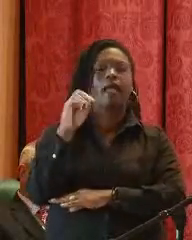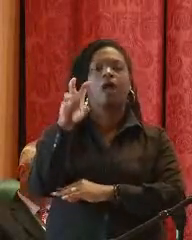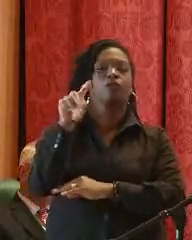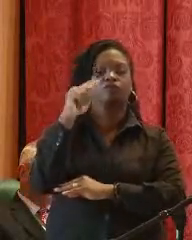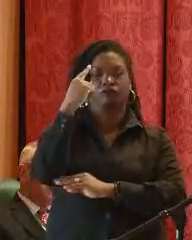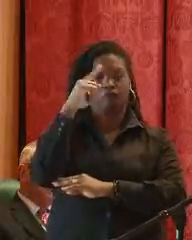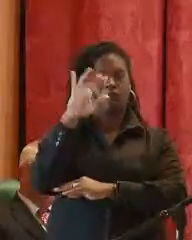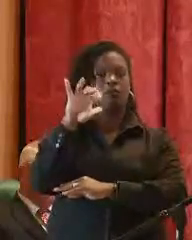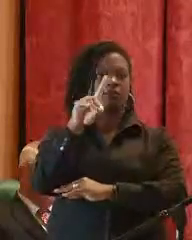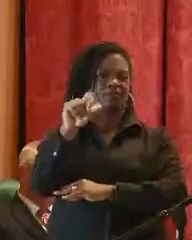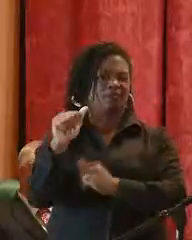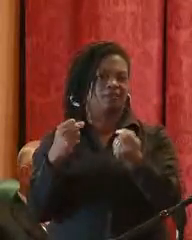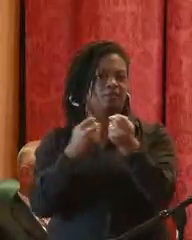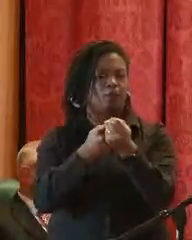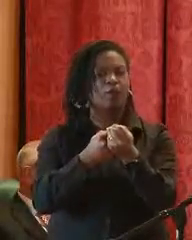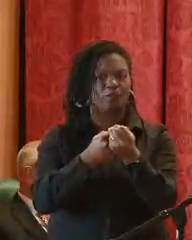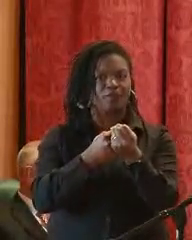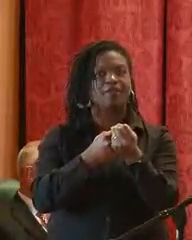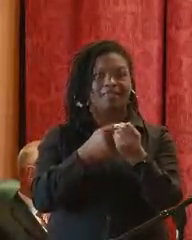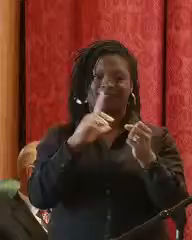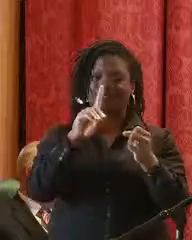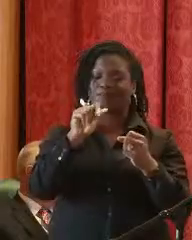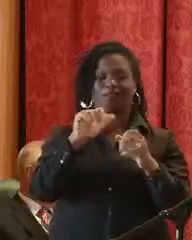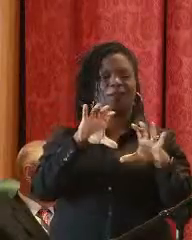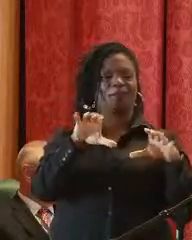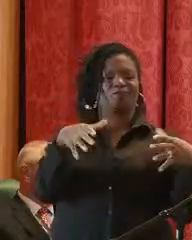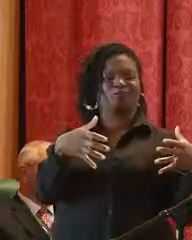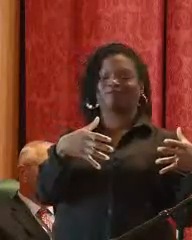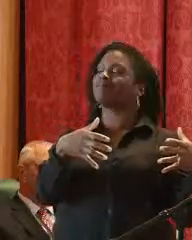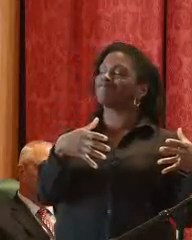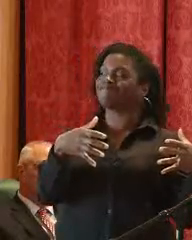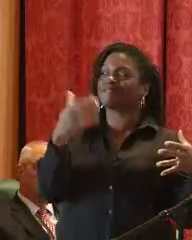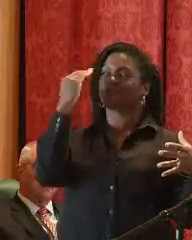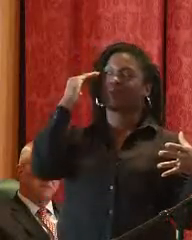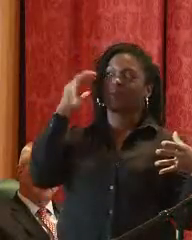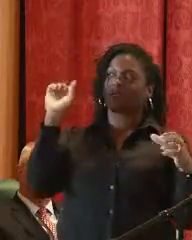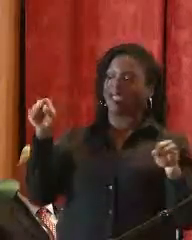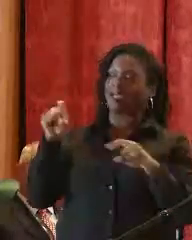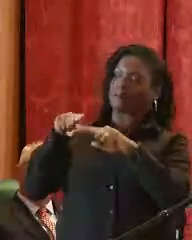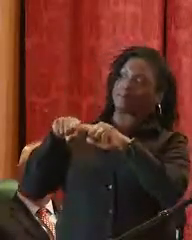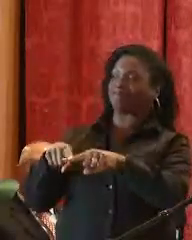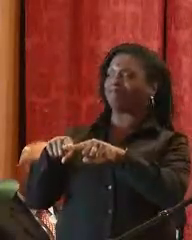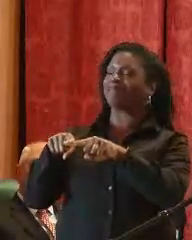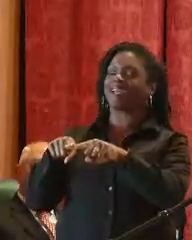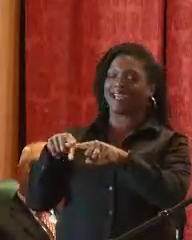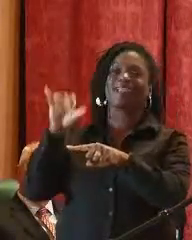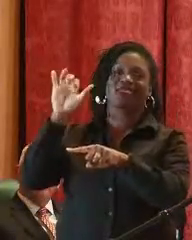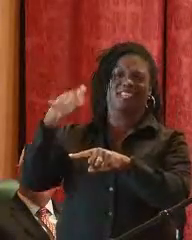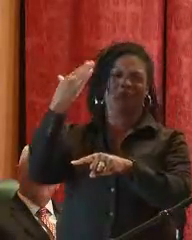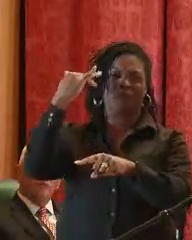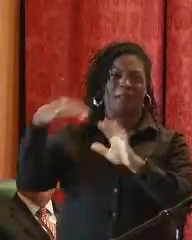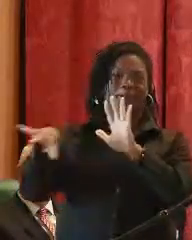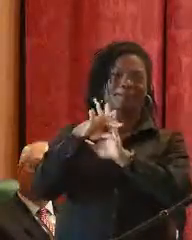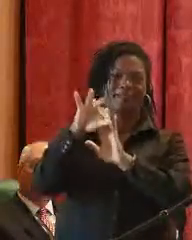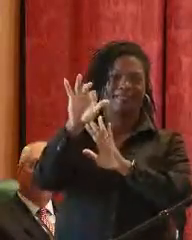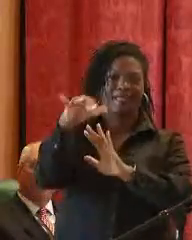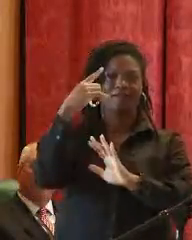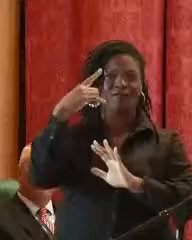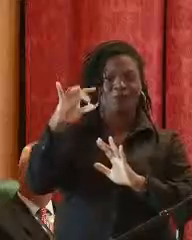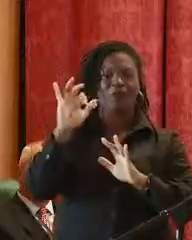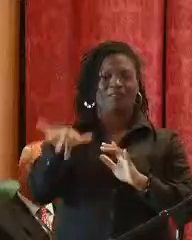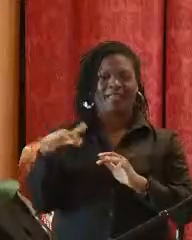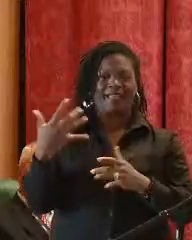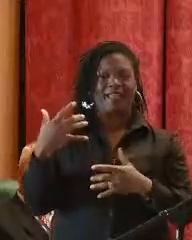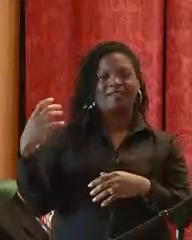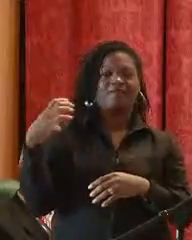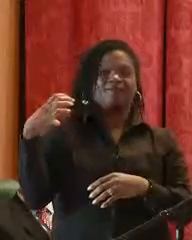knows they can count on Representative Lyons, and that is why he he was selected as the elected